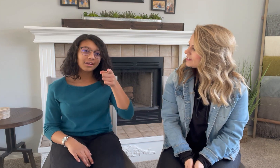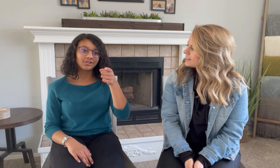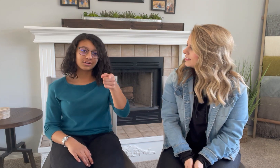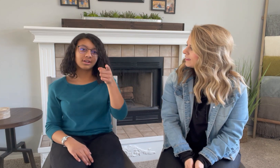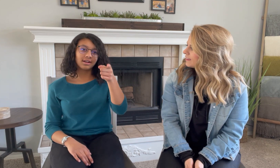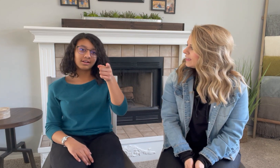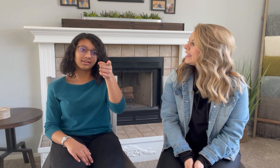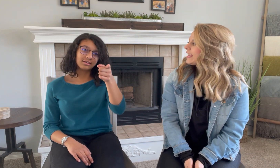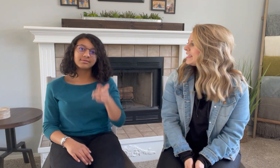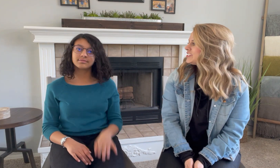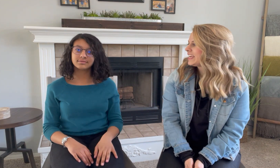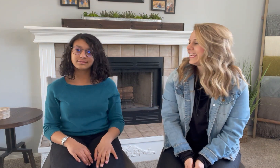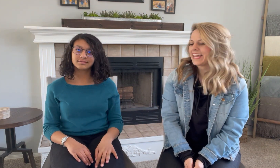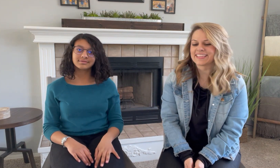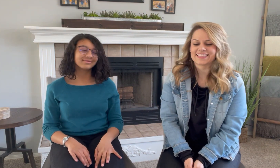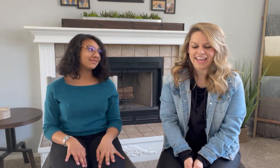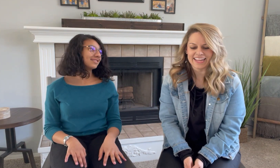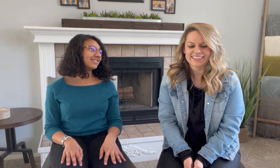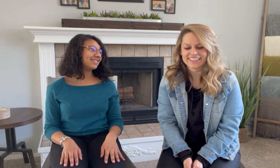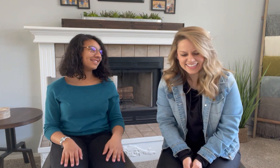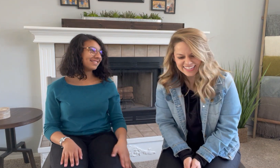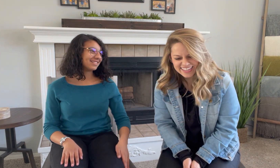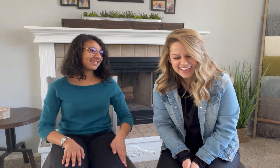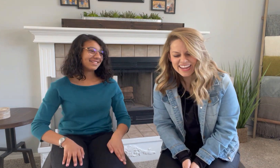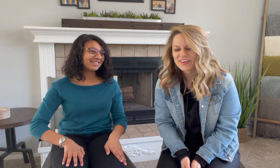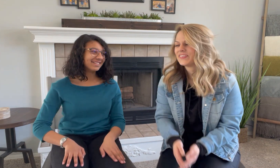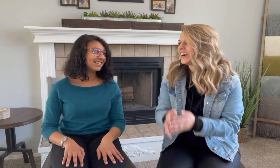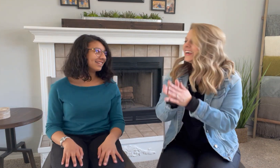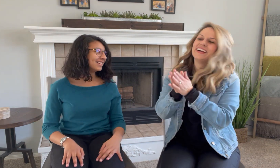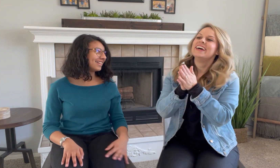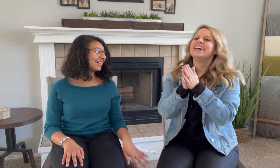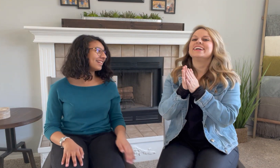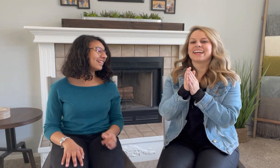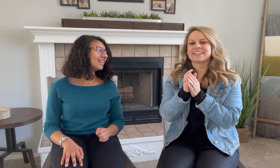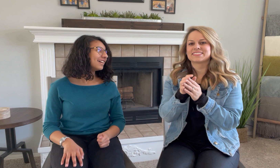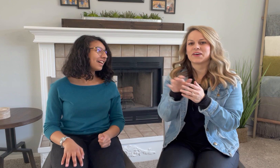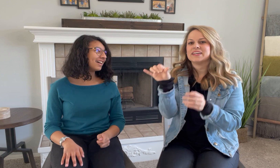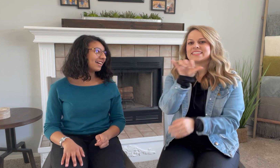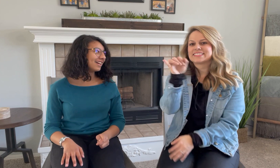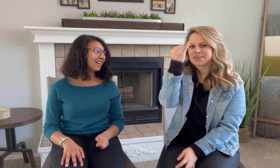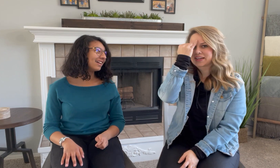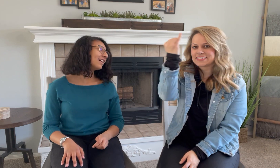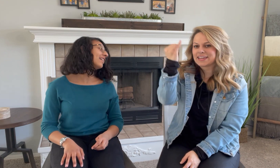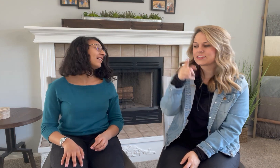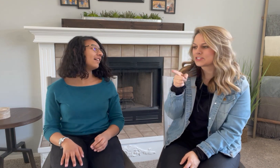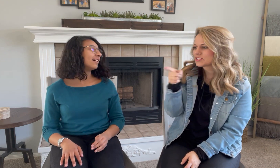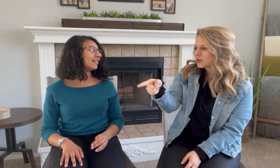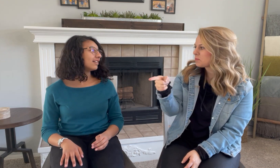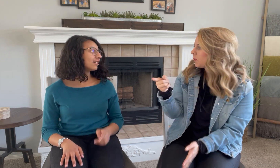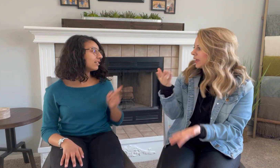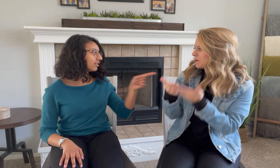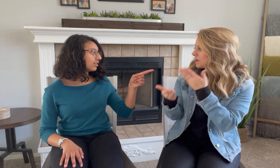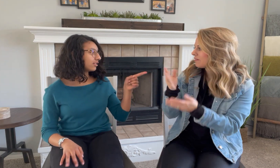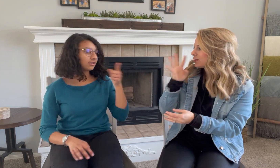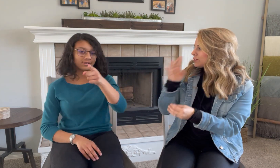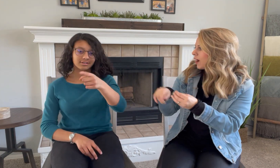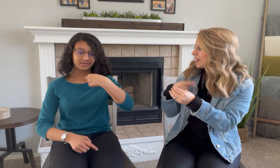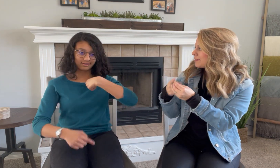is he, she, it, they, him, her. Yeah, so same idea. You're just gonna point at whatever you're talking